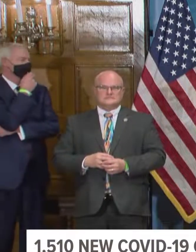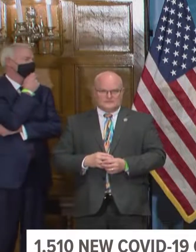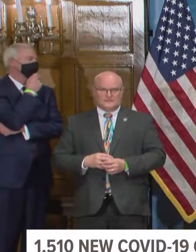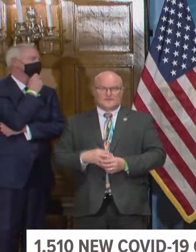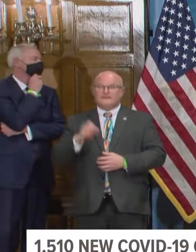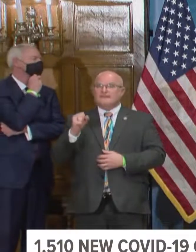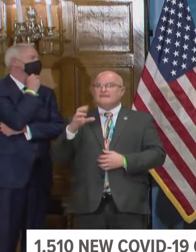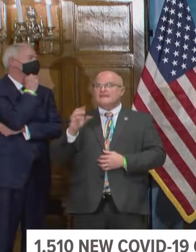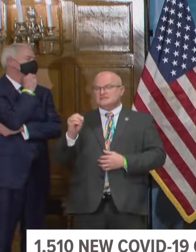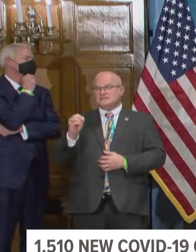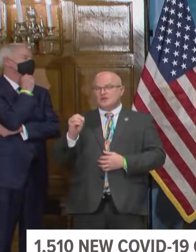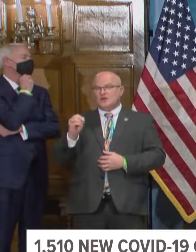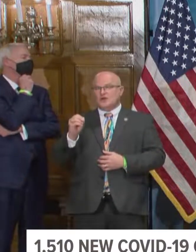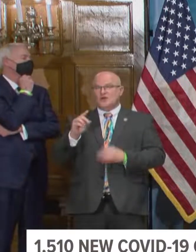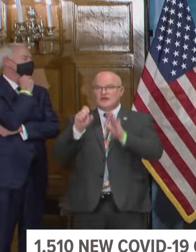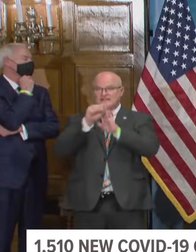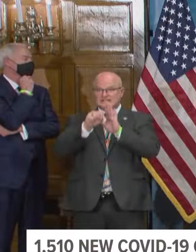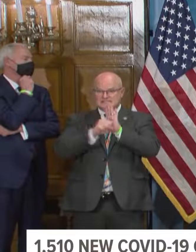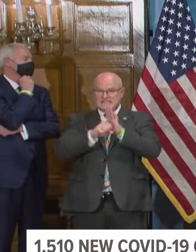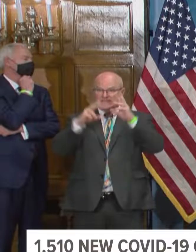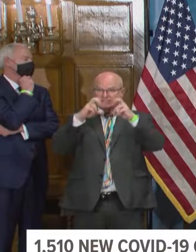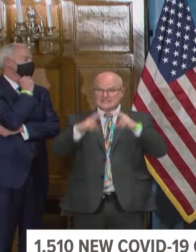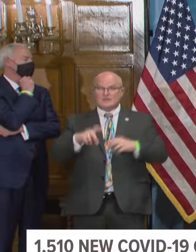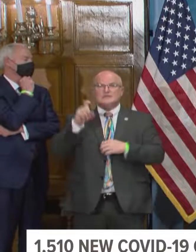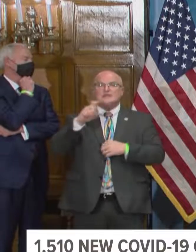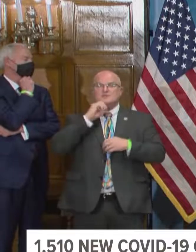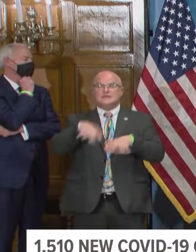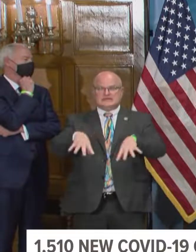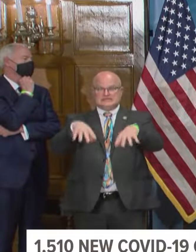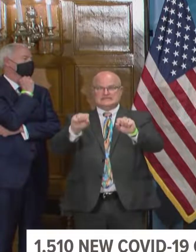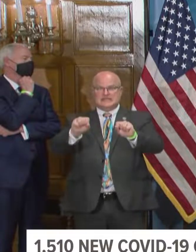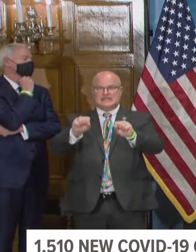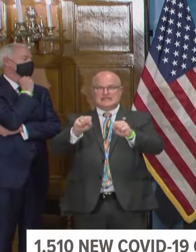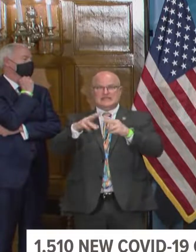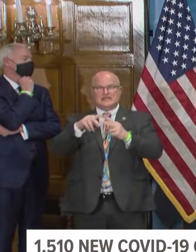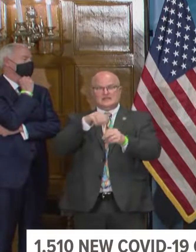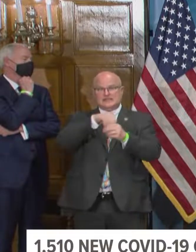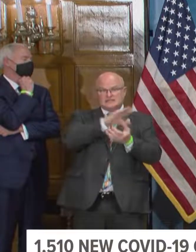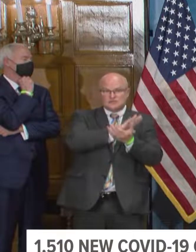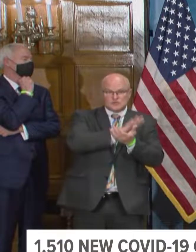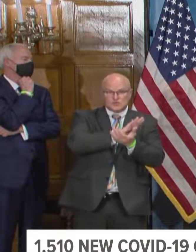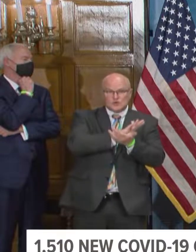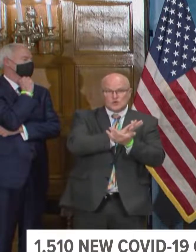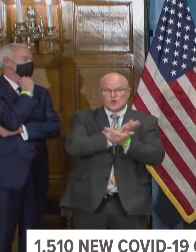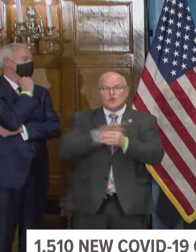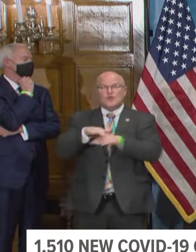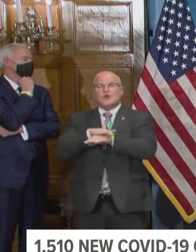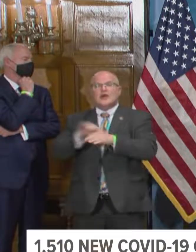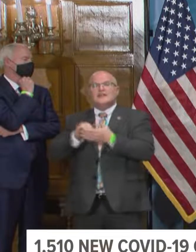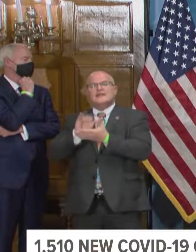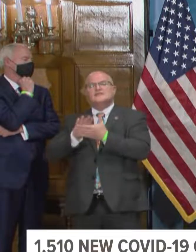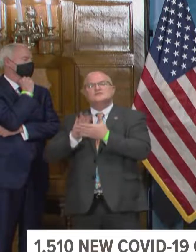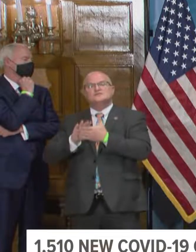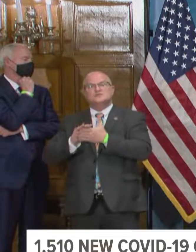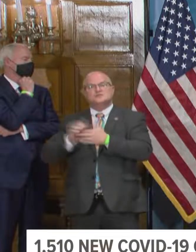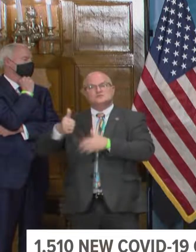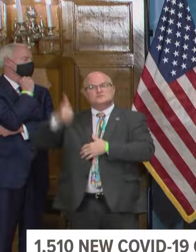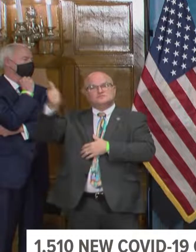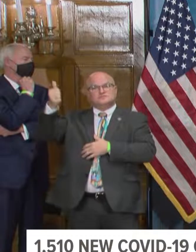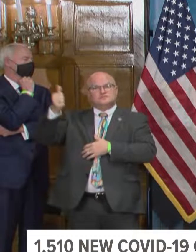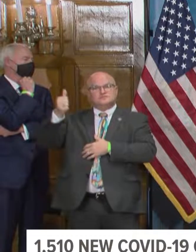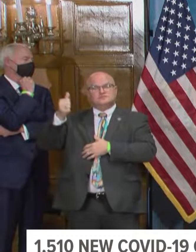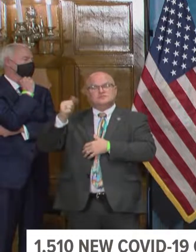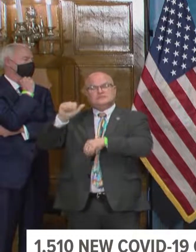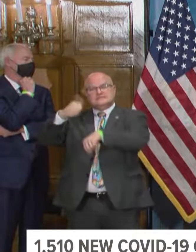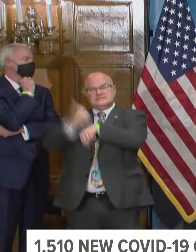So the state assessments will need to be taken either at school or at the location that the school officials create